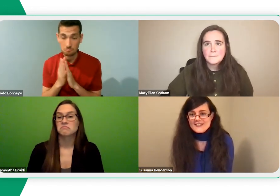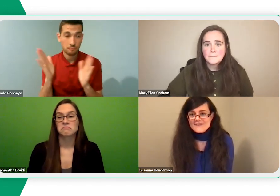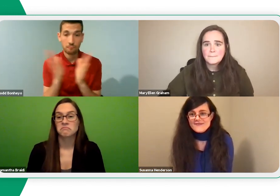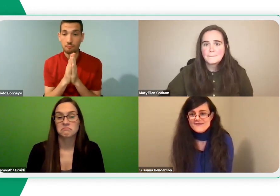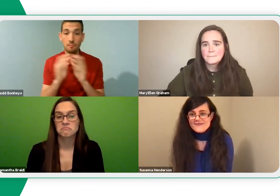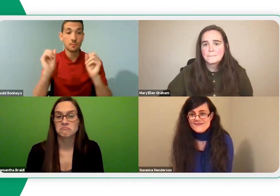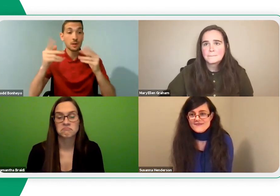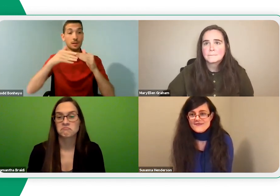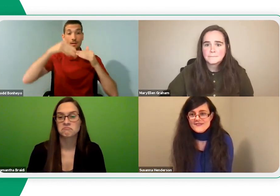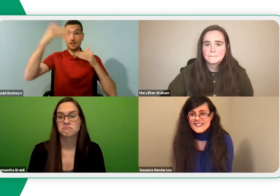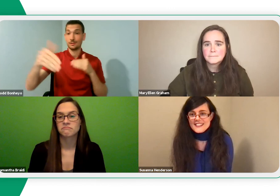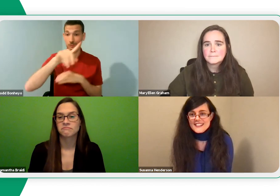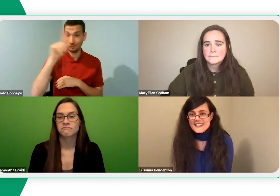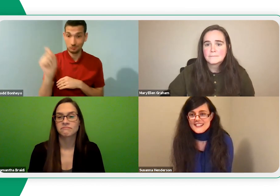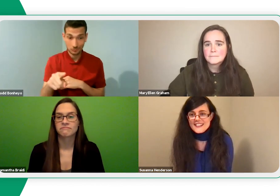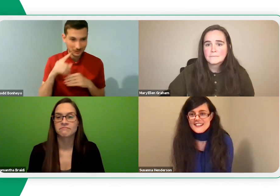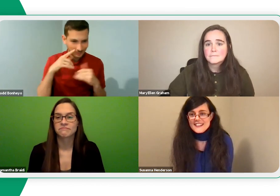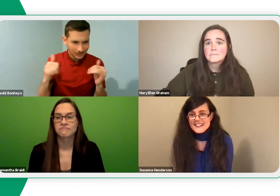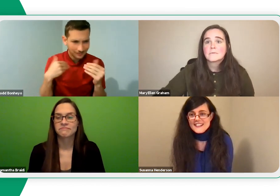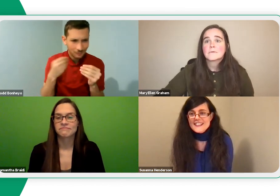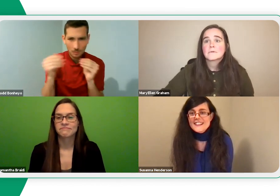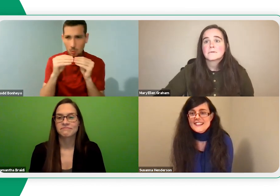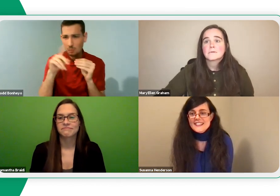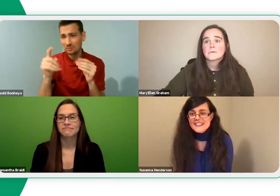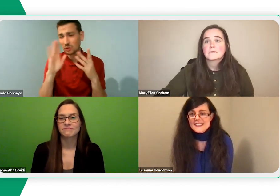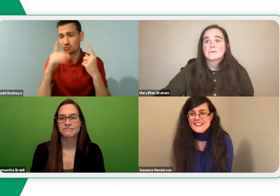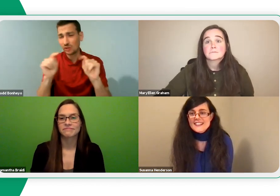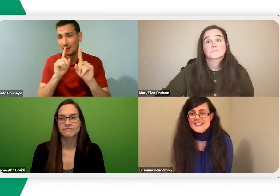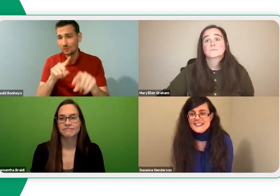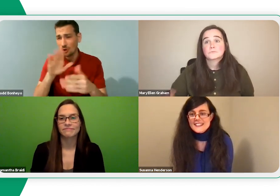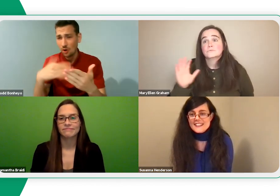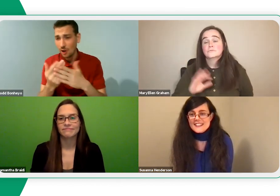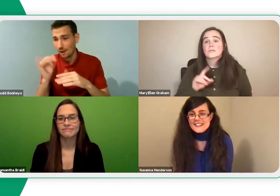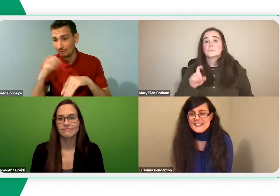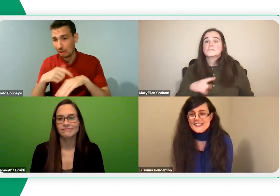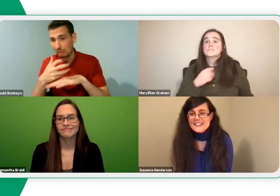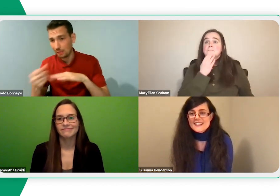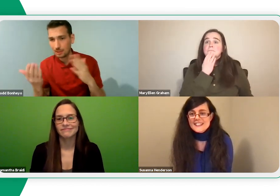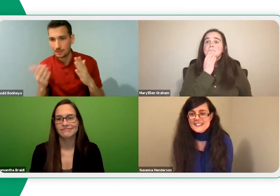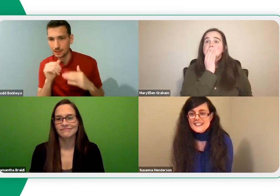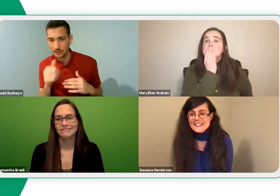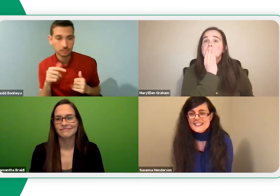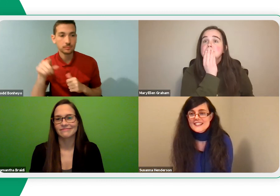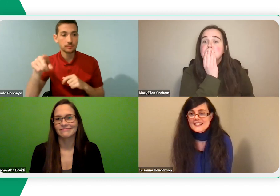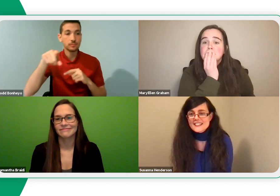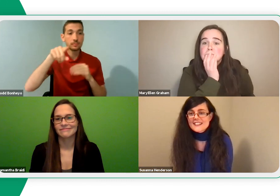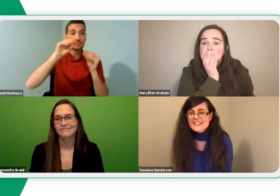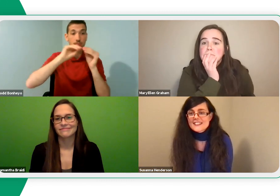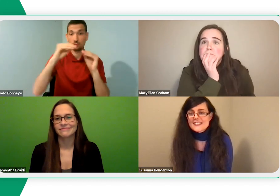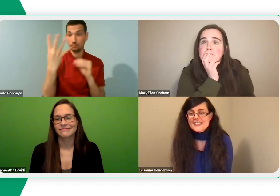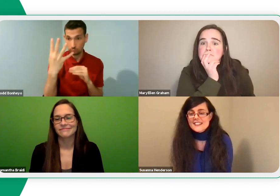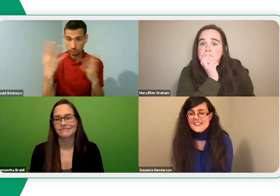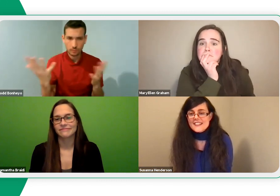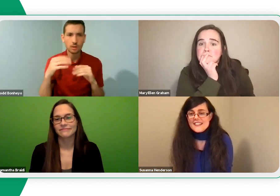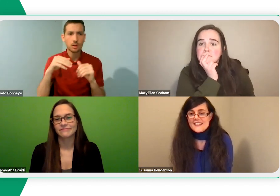Okay. All right, this is Todd. Anybody add anything else? All right, let's move on to our next question. I'm going to try to answer as many of the questions as we